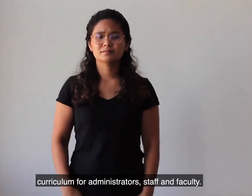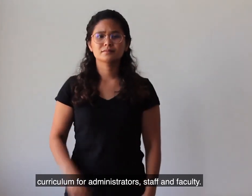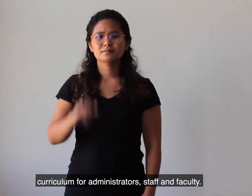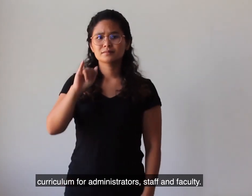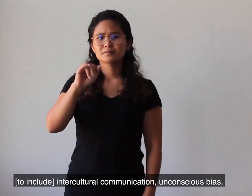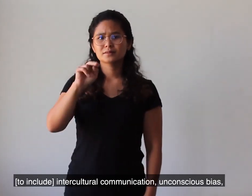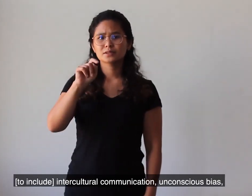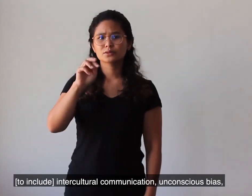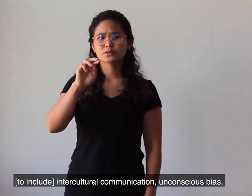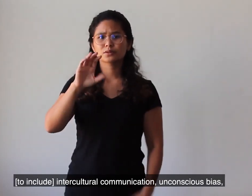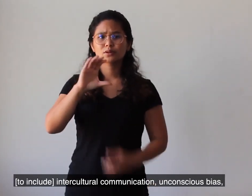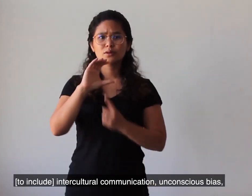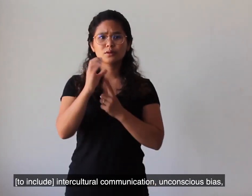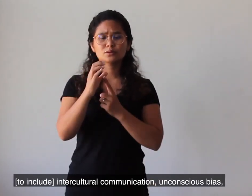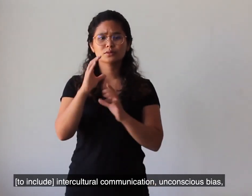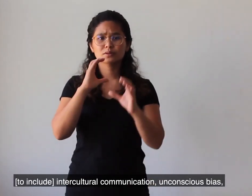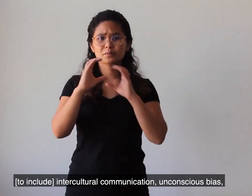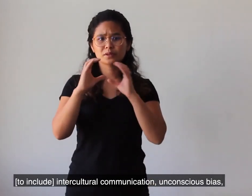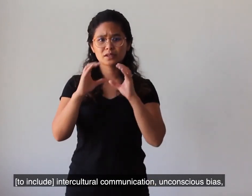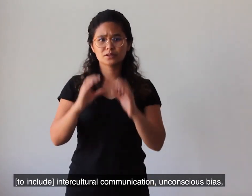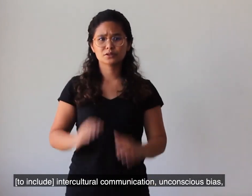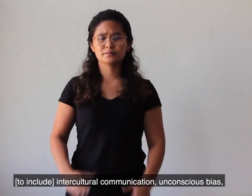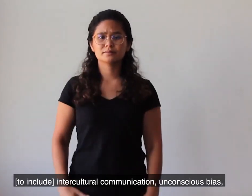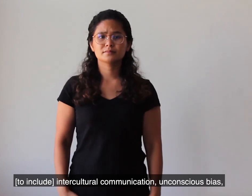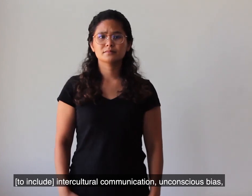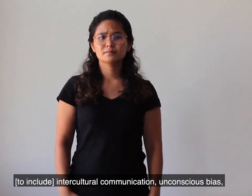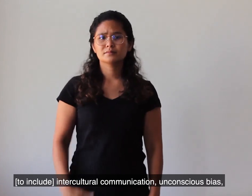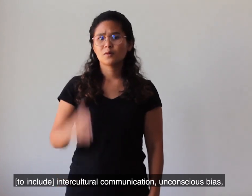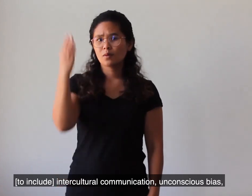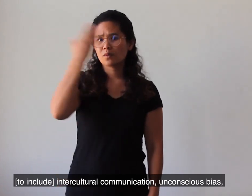intercultural communication, unconscious bias,